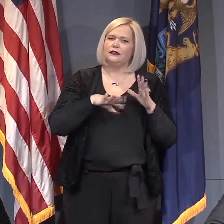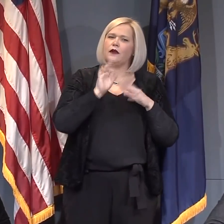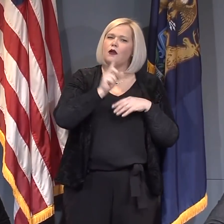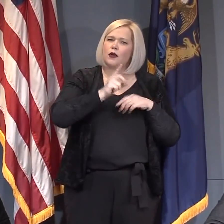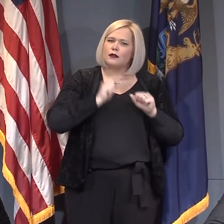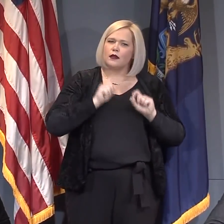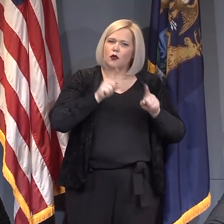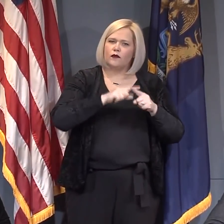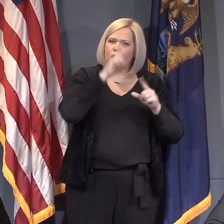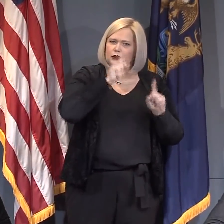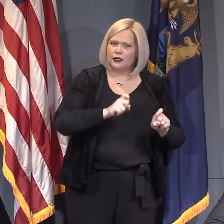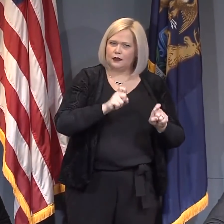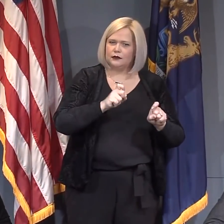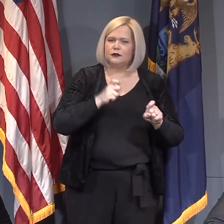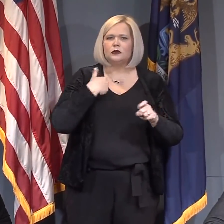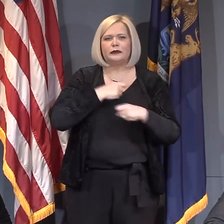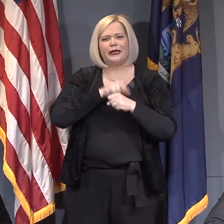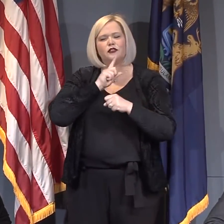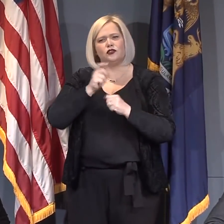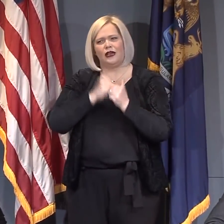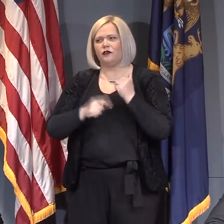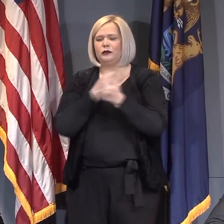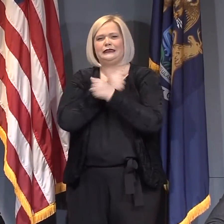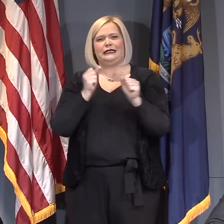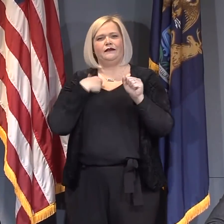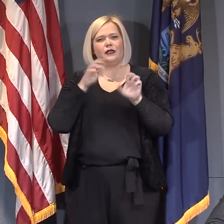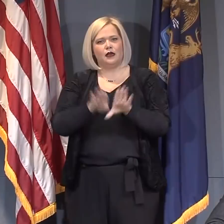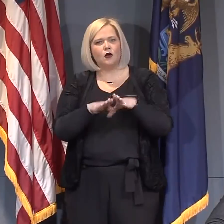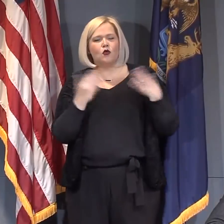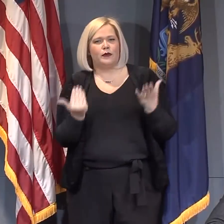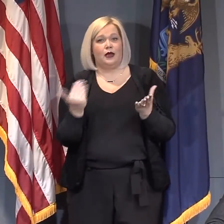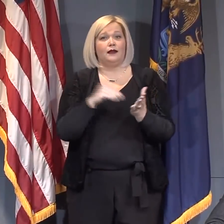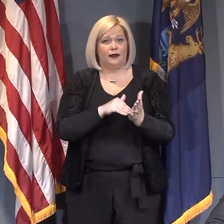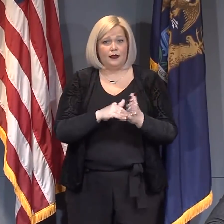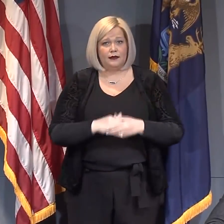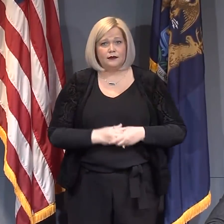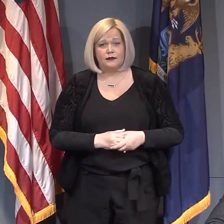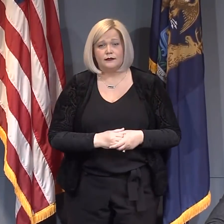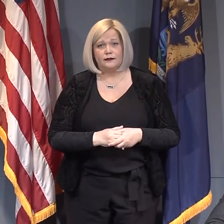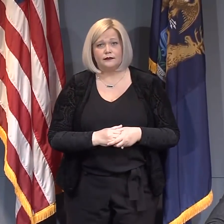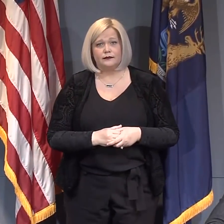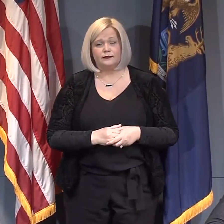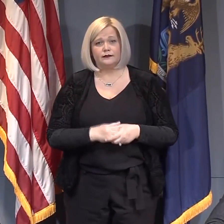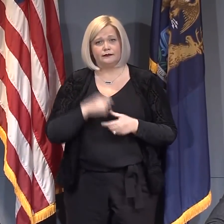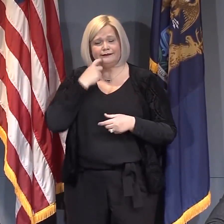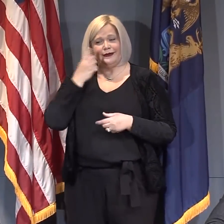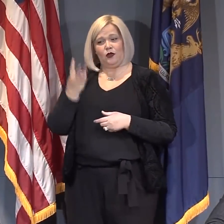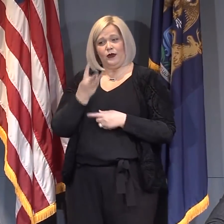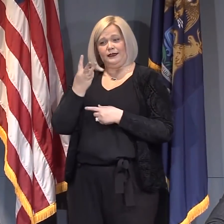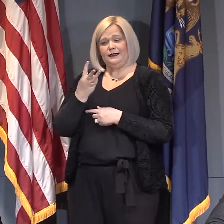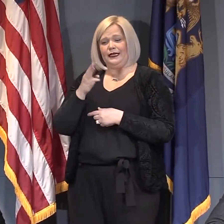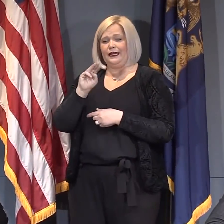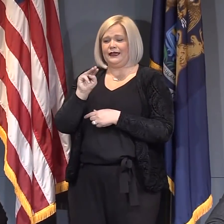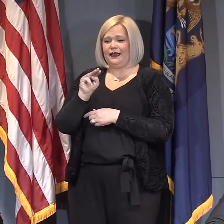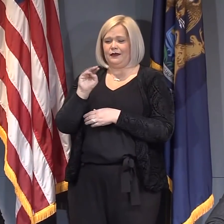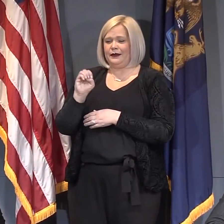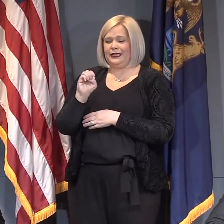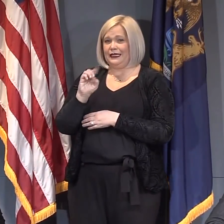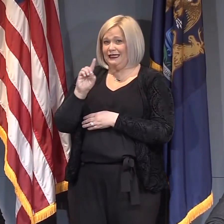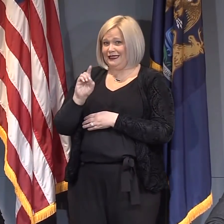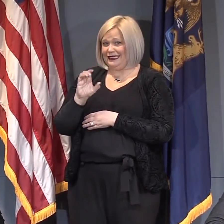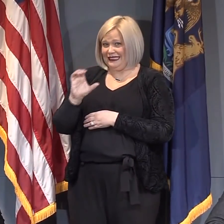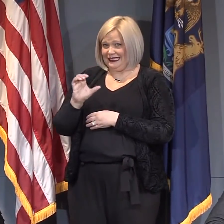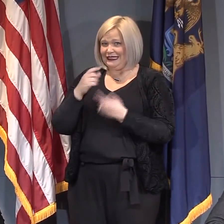we can make smart decisions and keep people safe as we move forward. On Wednesday, the MEDC announced that